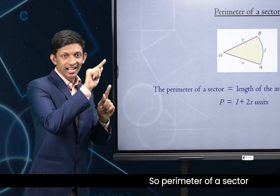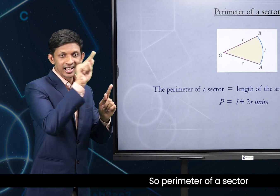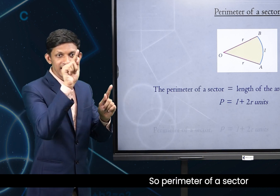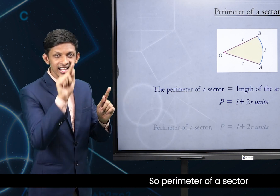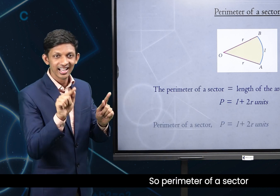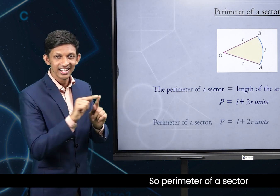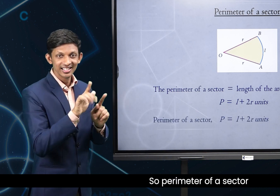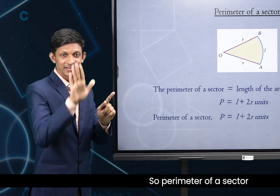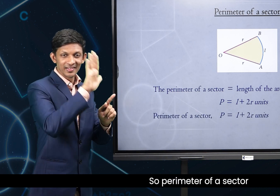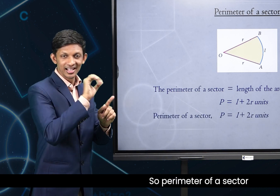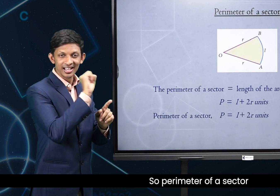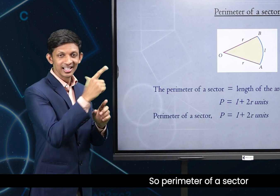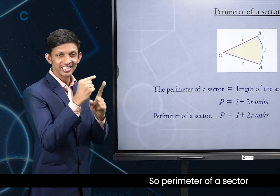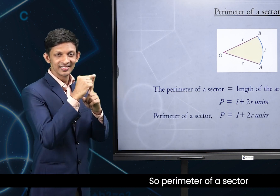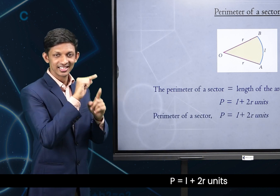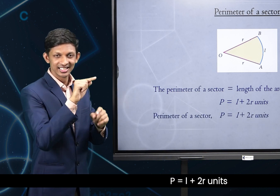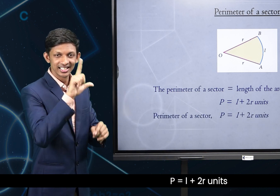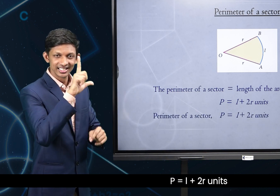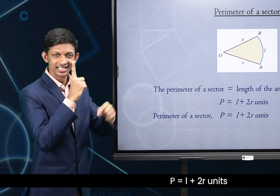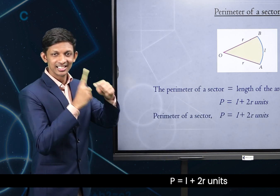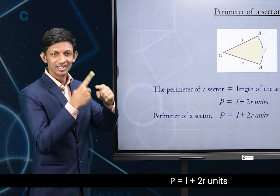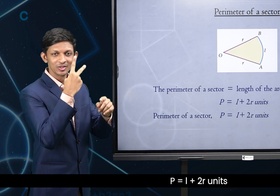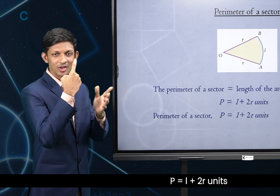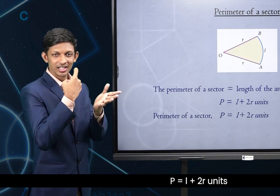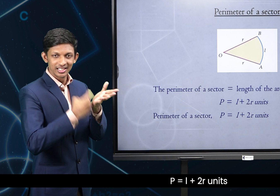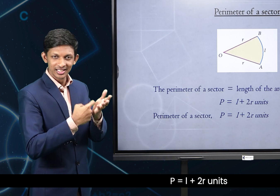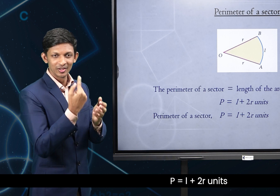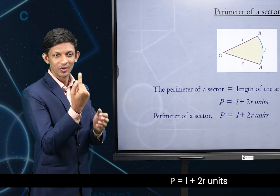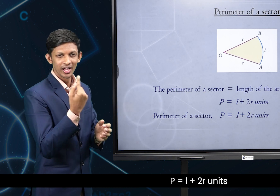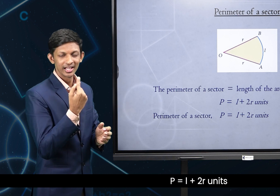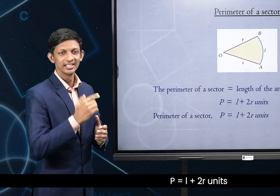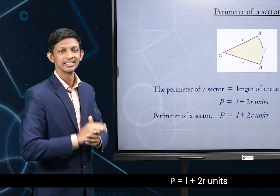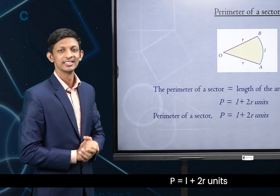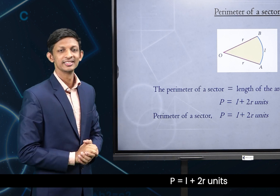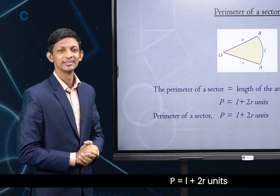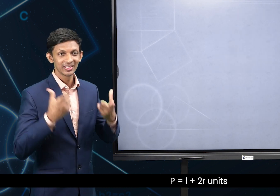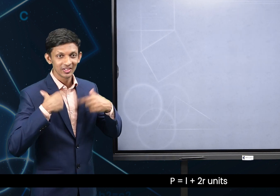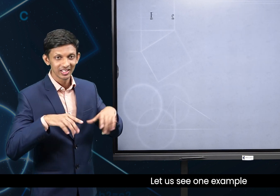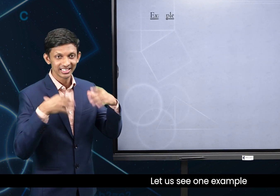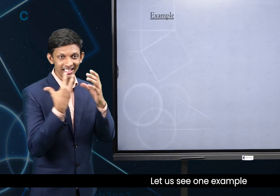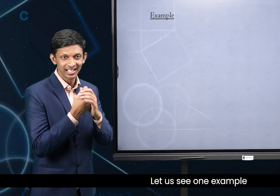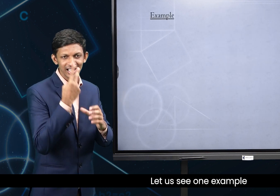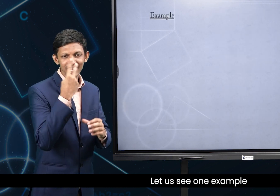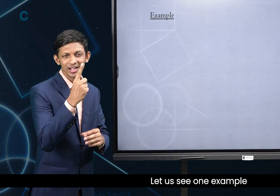So, perimeter of a sector P is equal to L plus 2r units. Let us see one